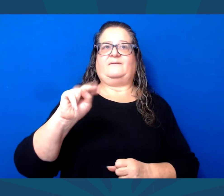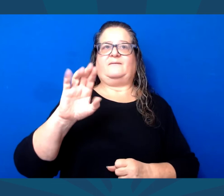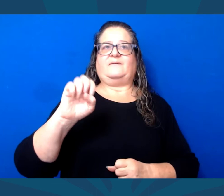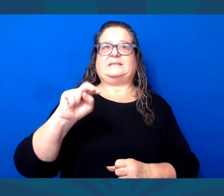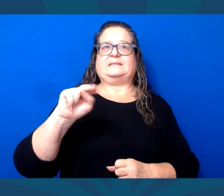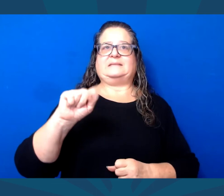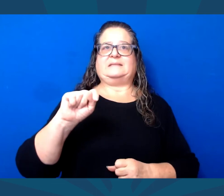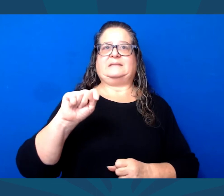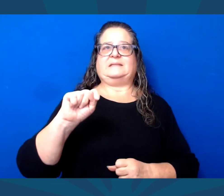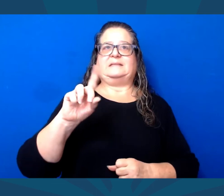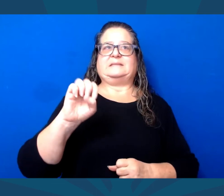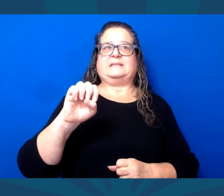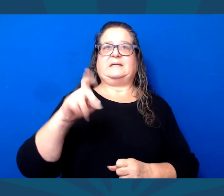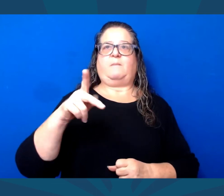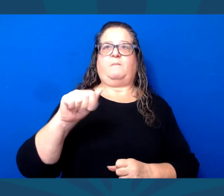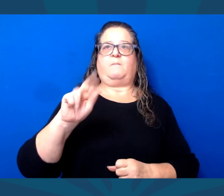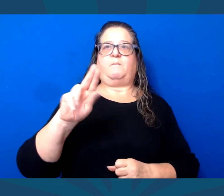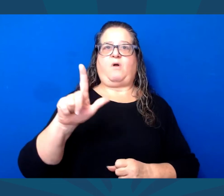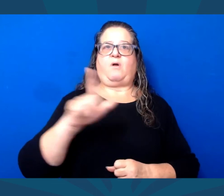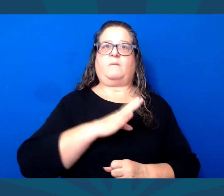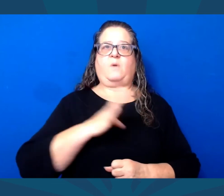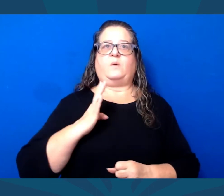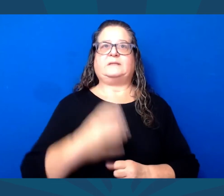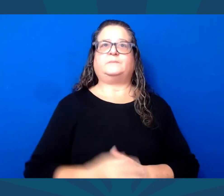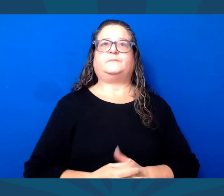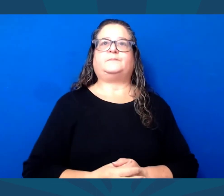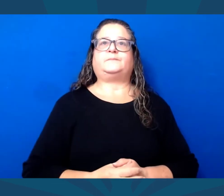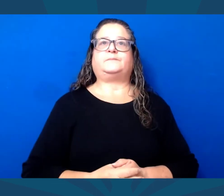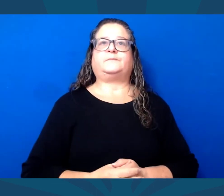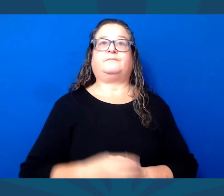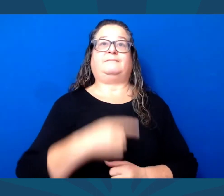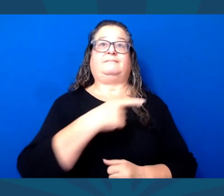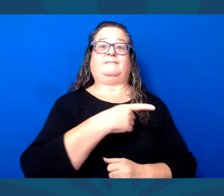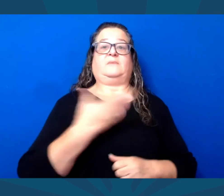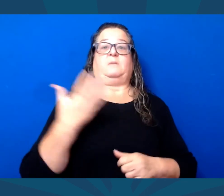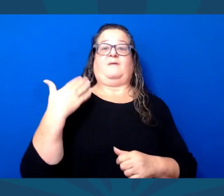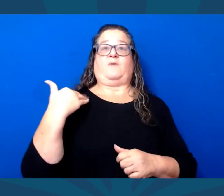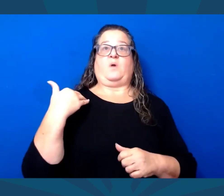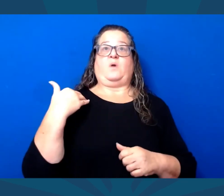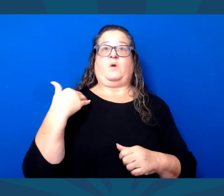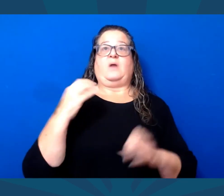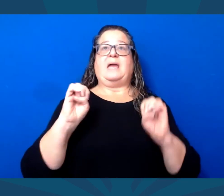as a nonprofit leader at St. Vincent de Paul and was a